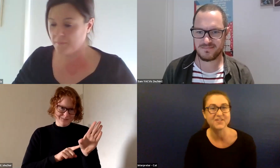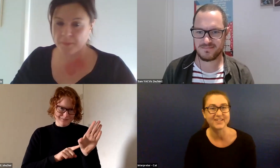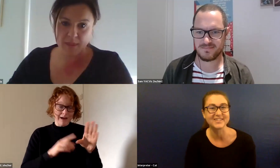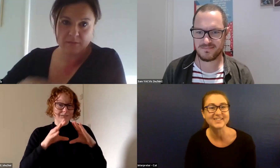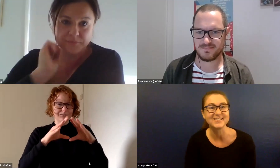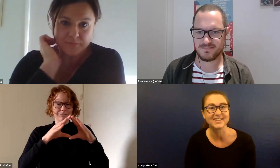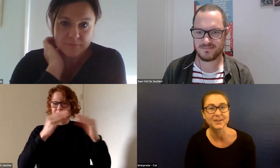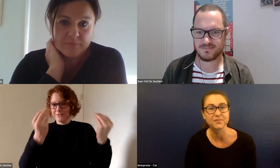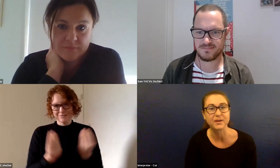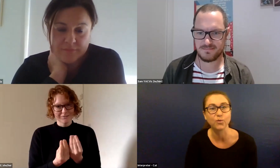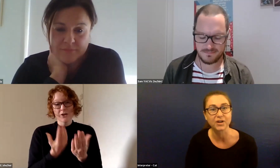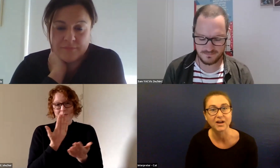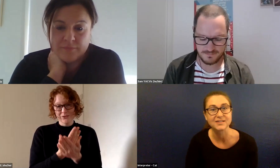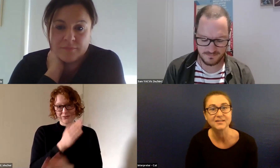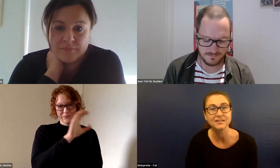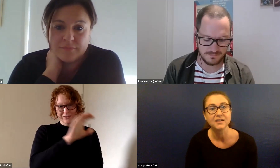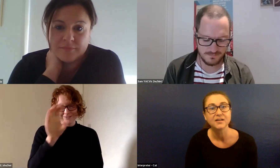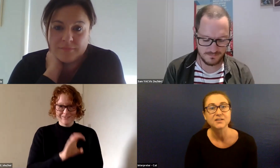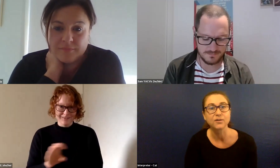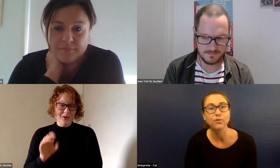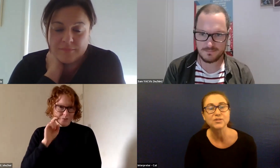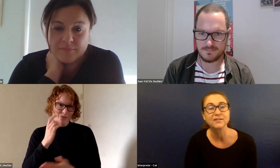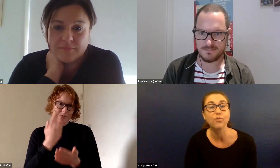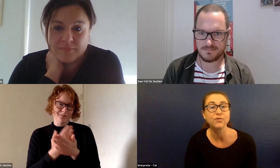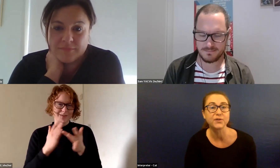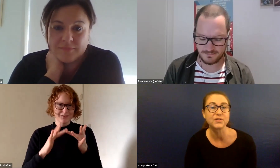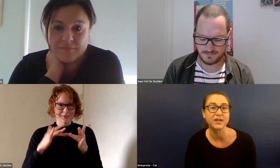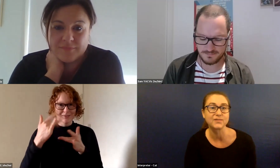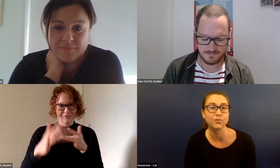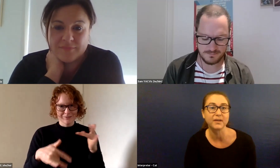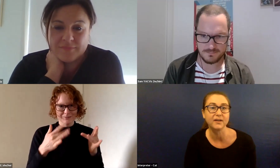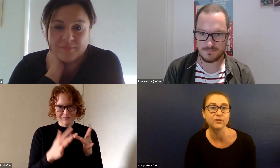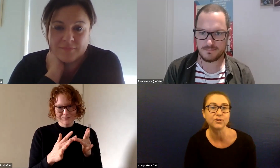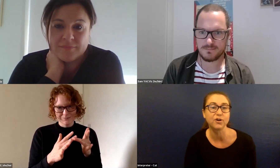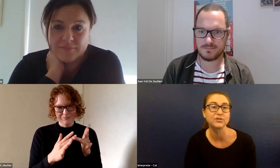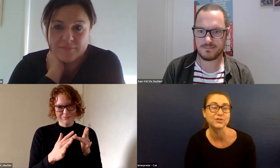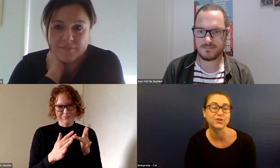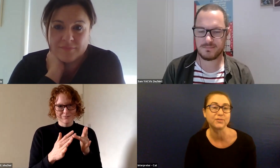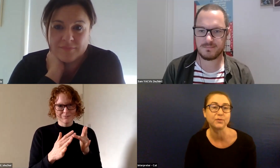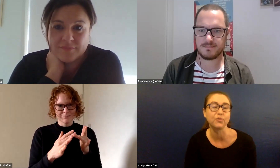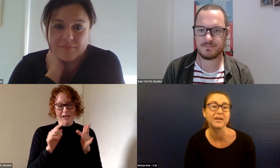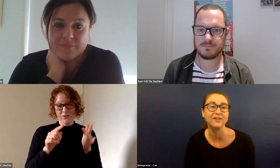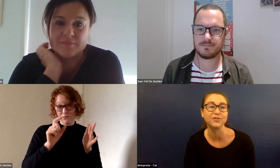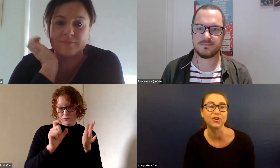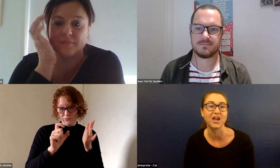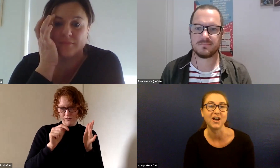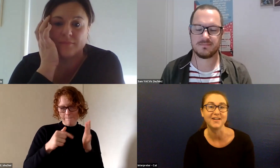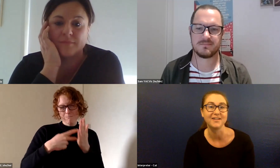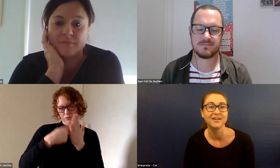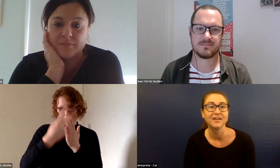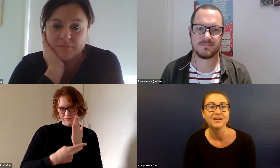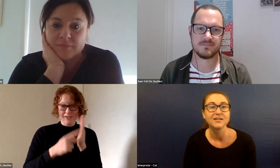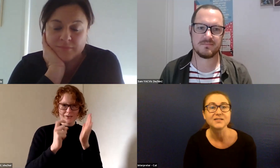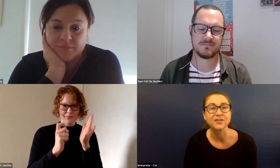four different events this year that we've been organising. So all of those events will be held on Zoom. They will all be held